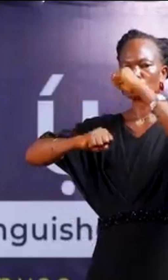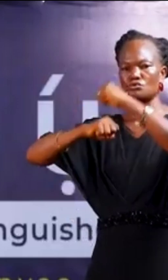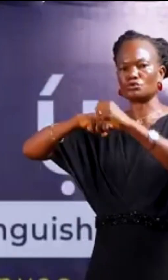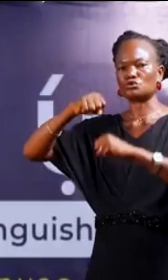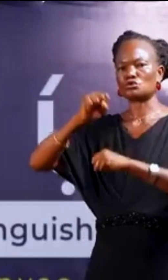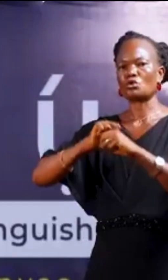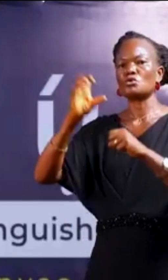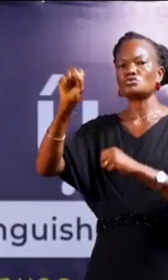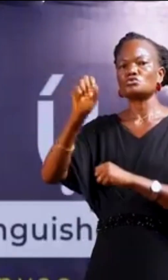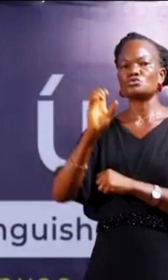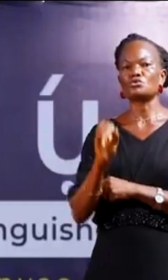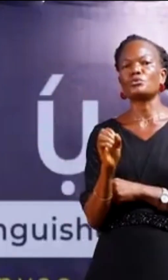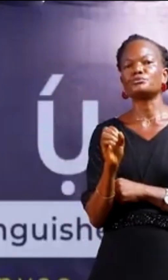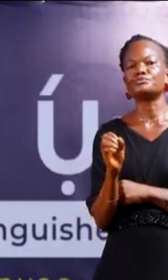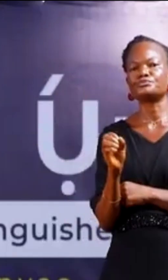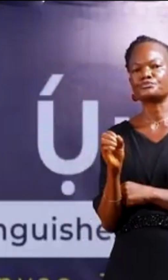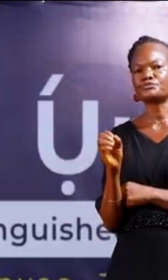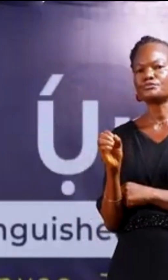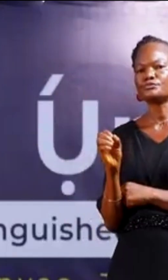So,